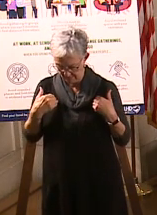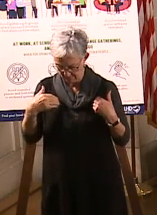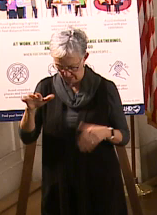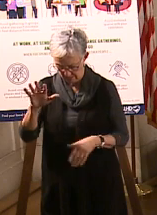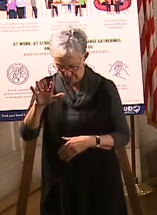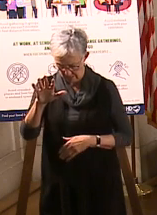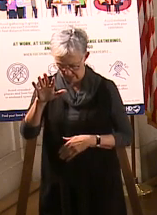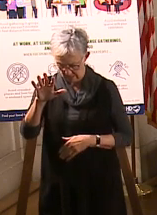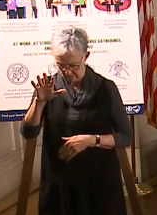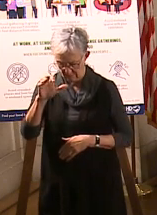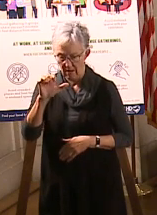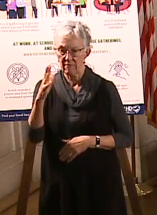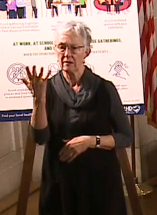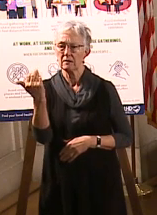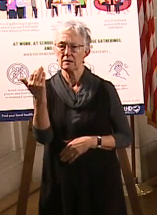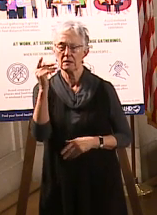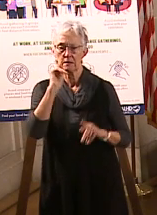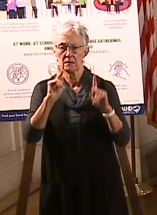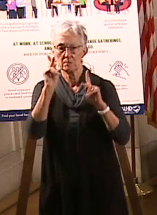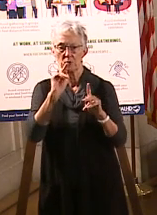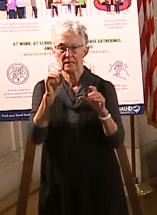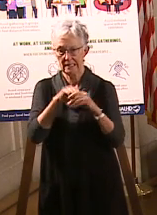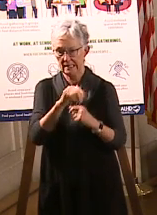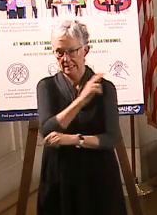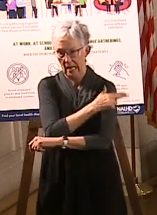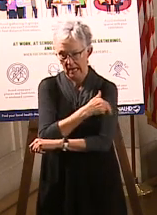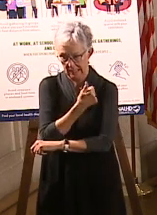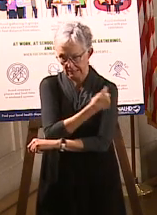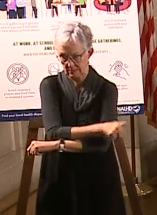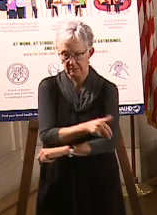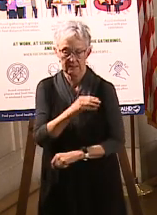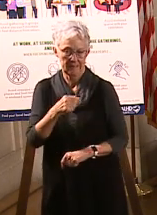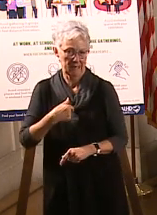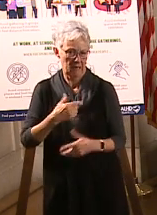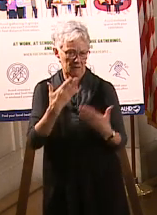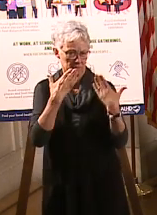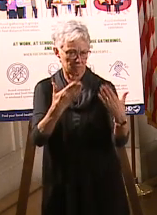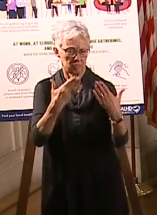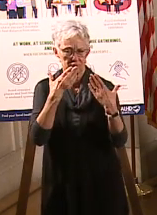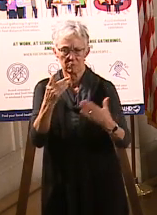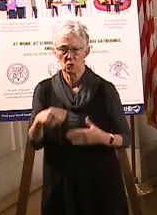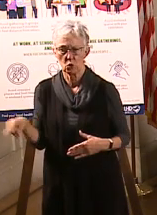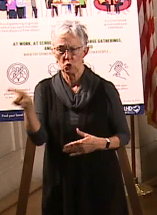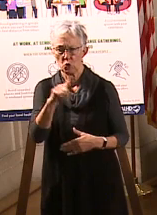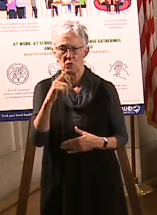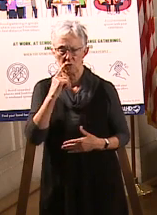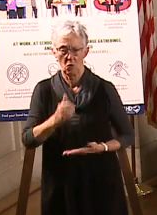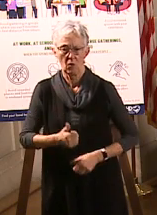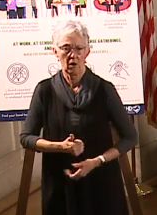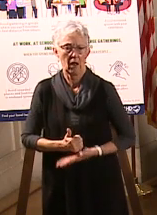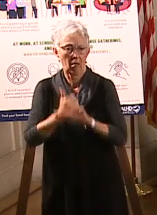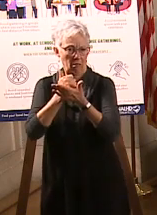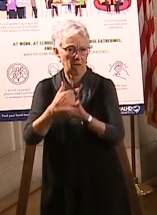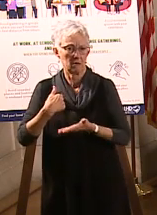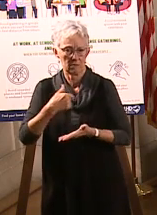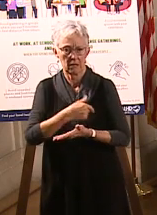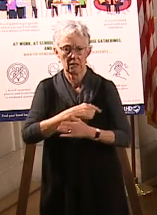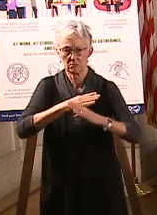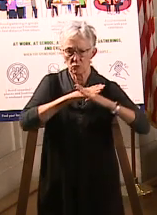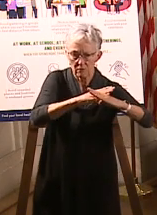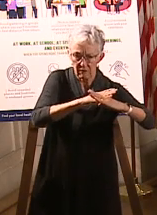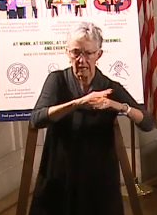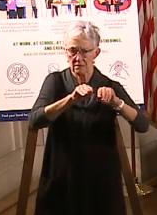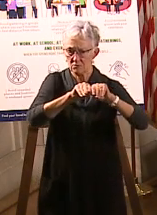blue zone. But again, I want to thank Nebraskans who are doing a great job of helping slow down the spread of the virus from our peak we had in